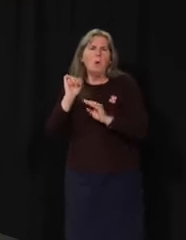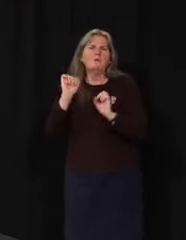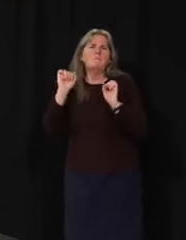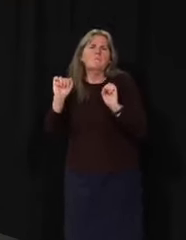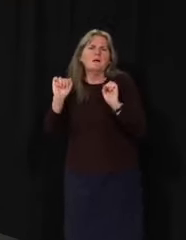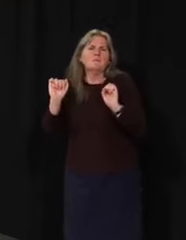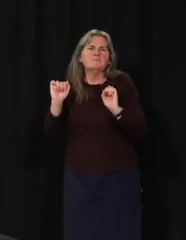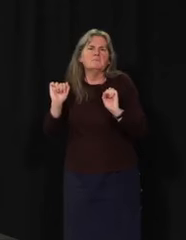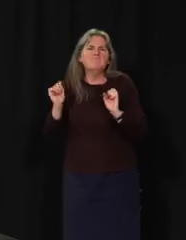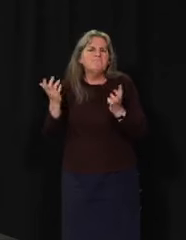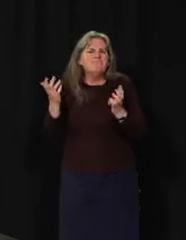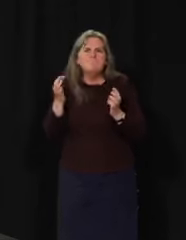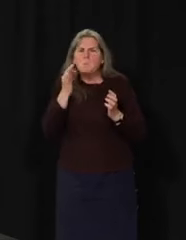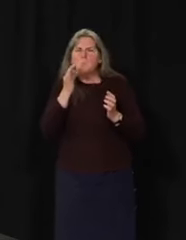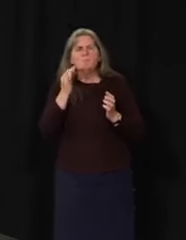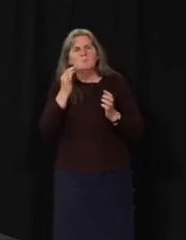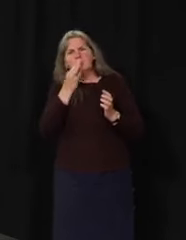timely fashion.